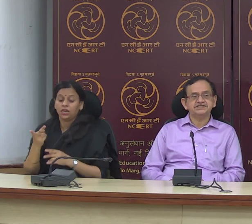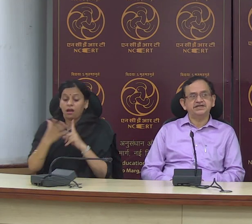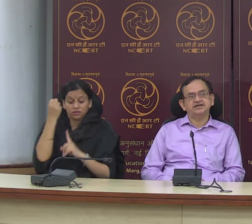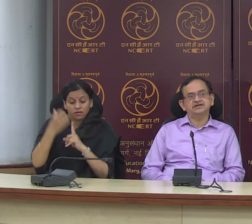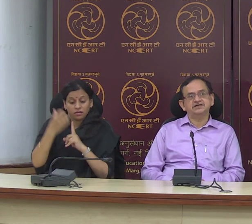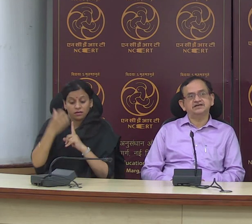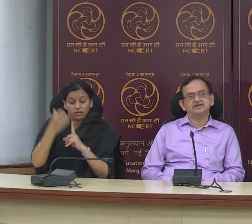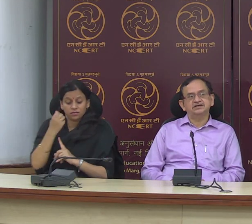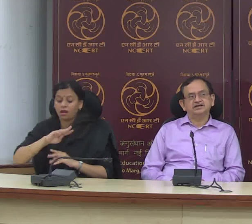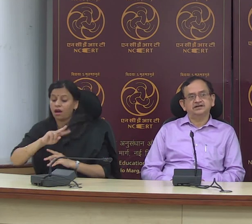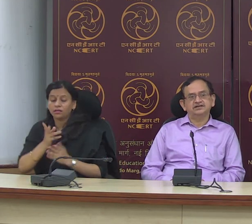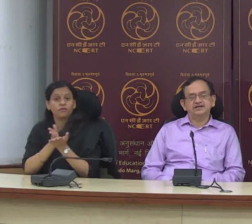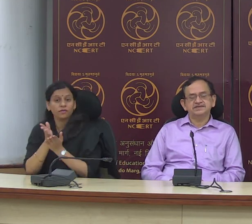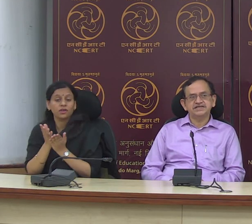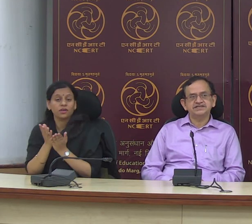achievements,